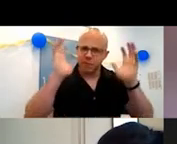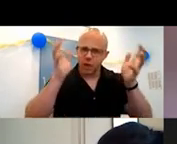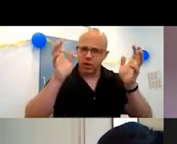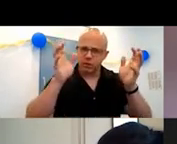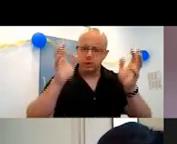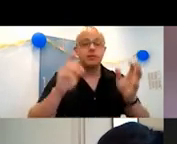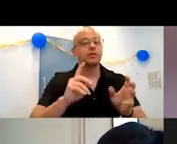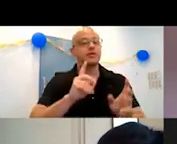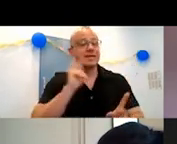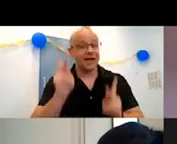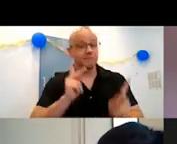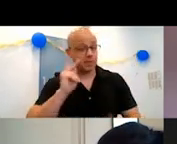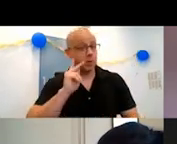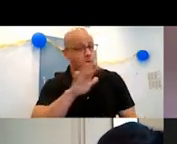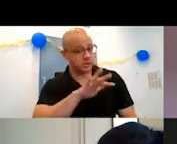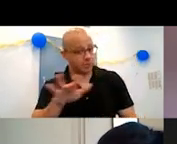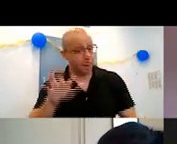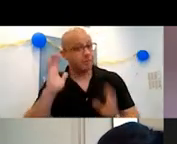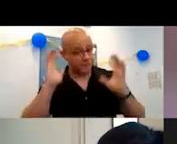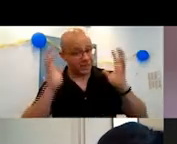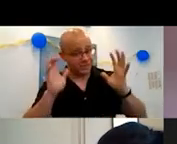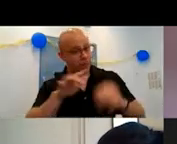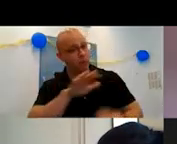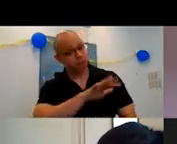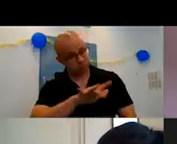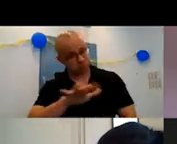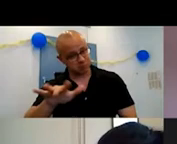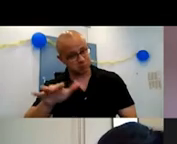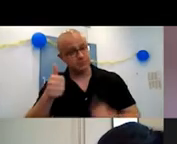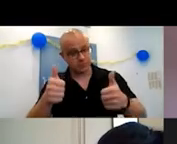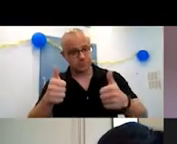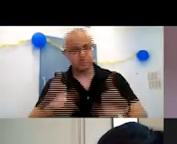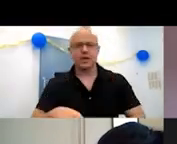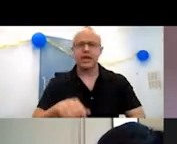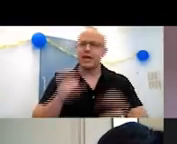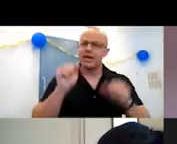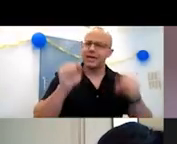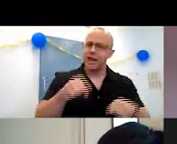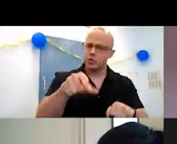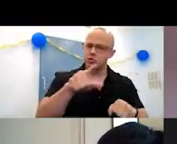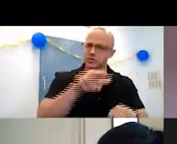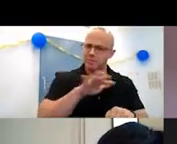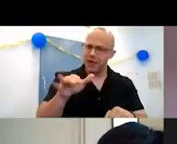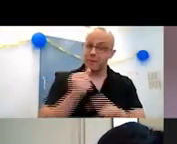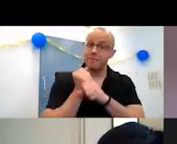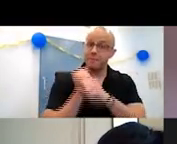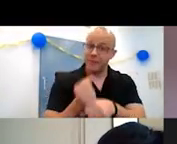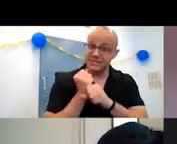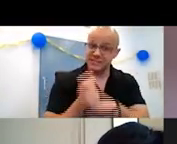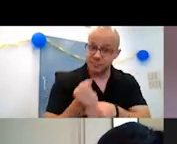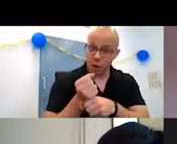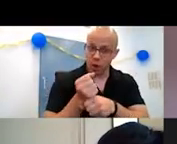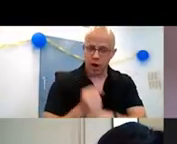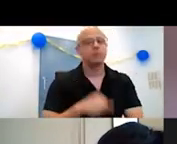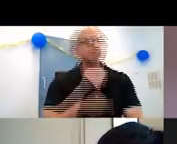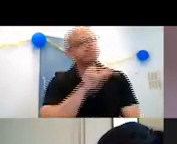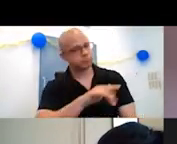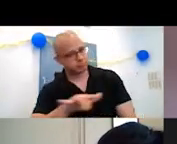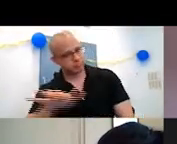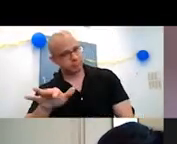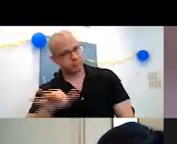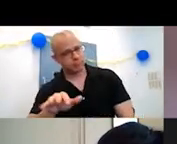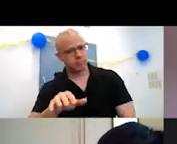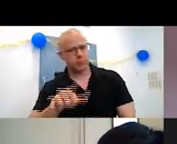can you spell basketball? People will spell basketball, it's a long word. Then I ask them, how do you